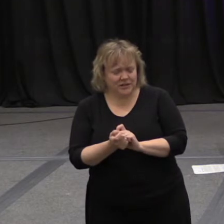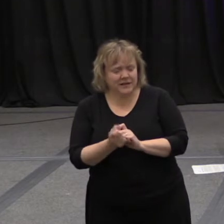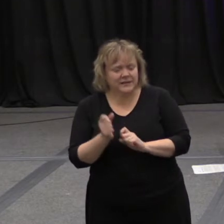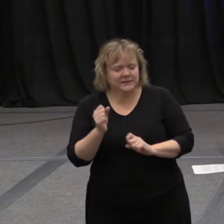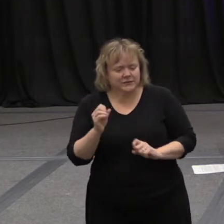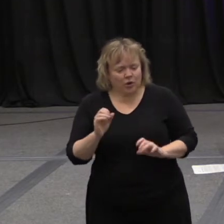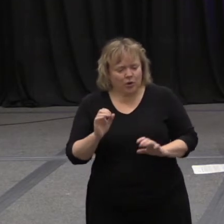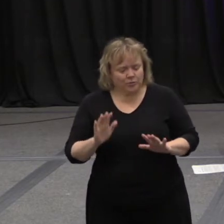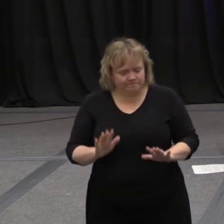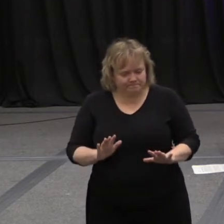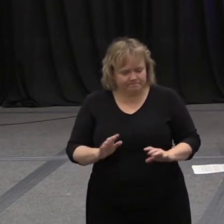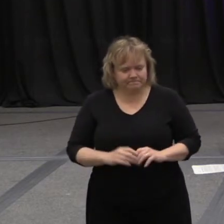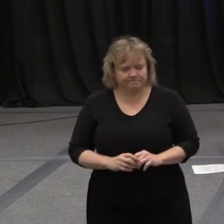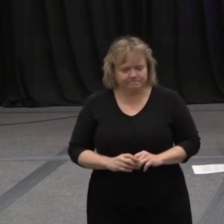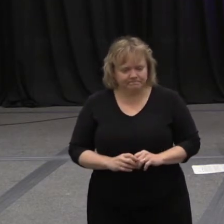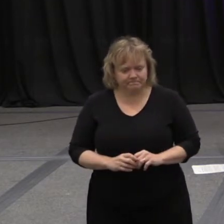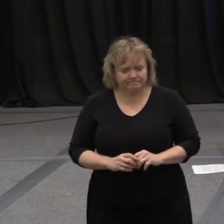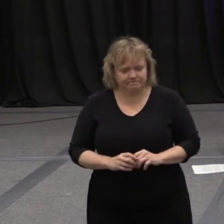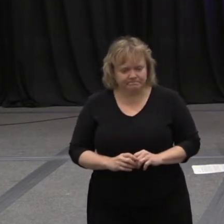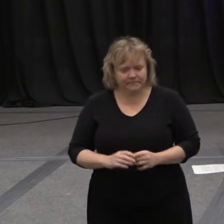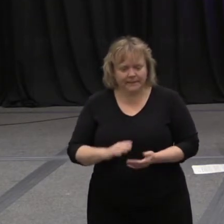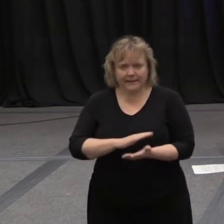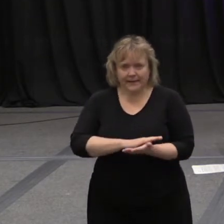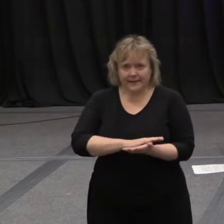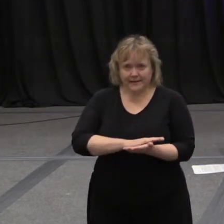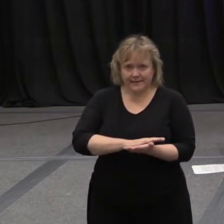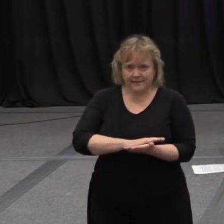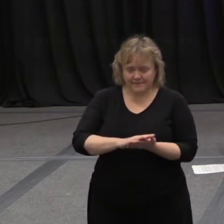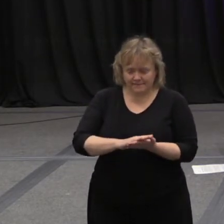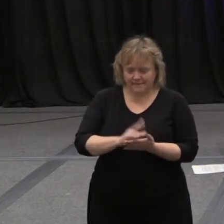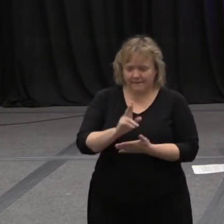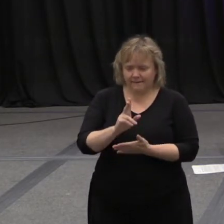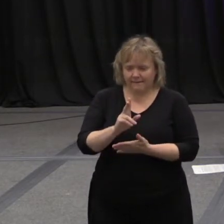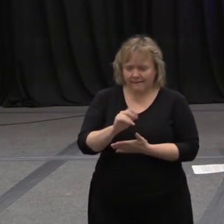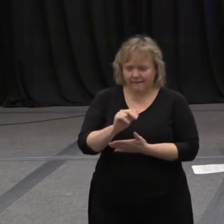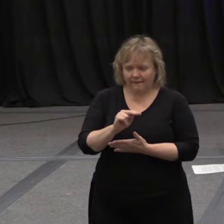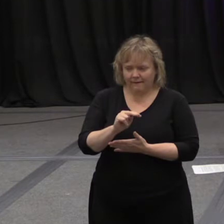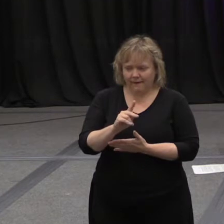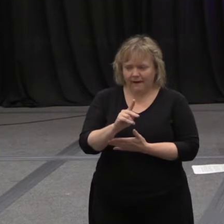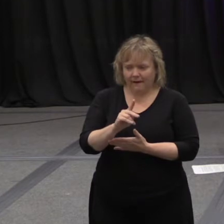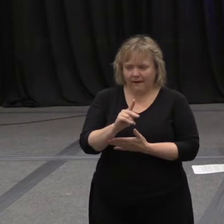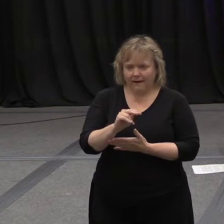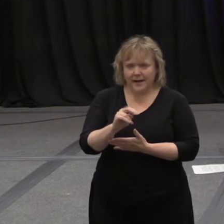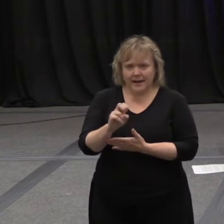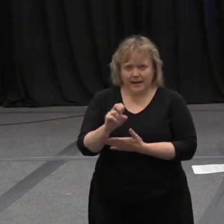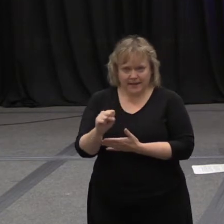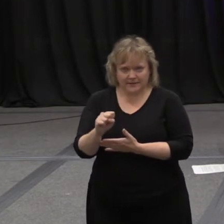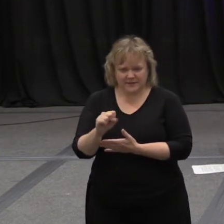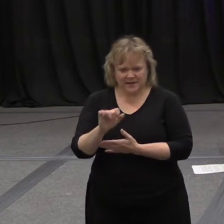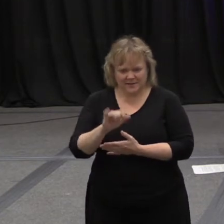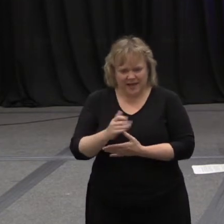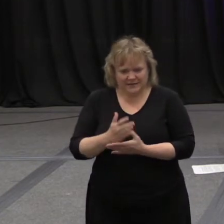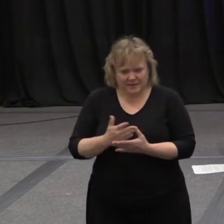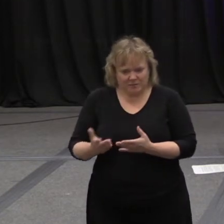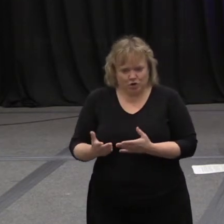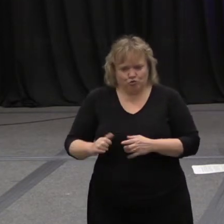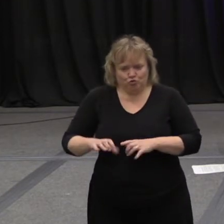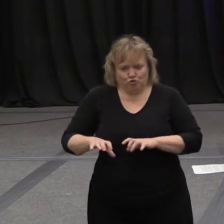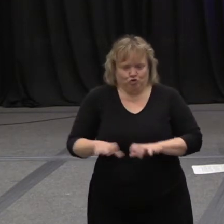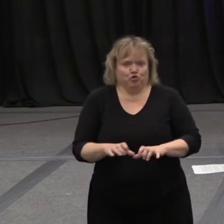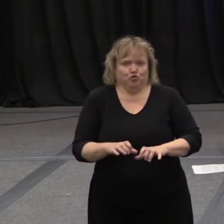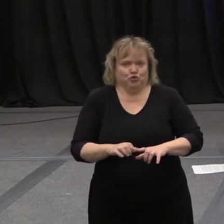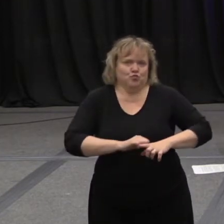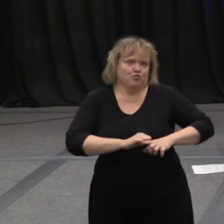kindness. So you kindness is a practice. Healthy sexuality is a practice. You practice sex. If people who